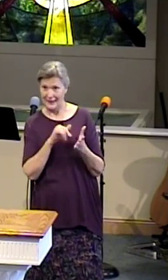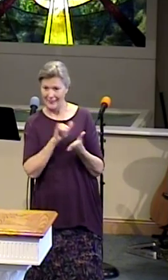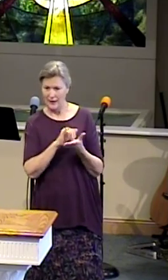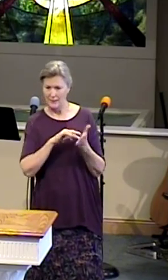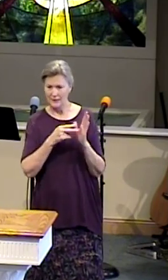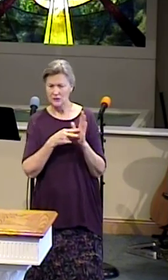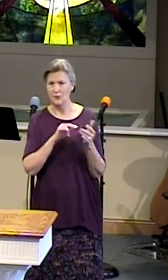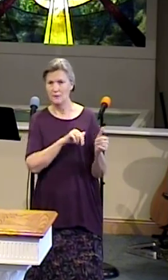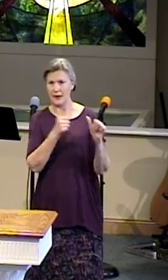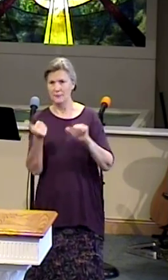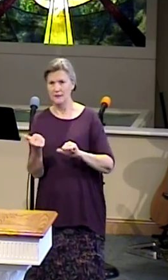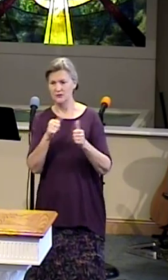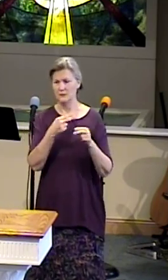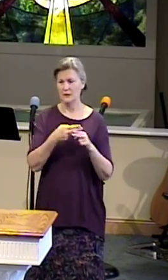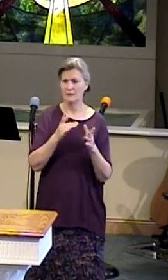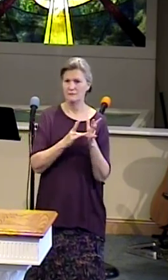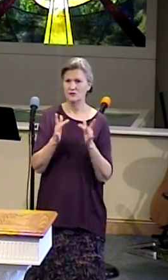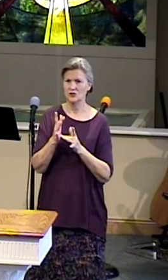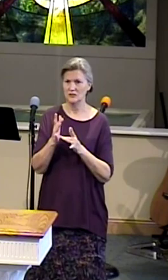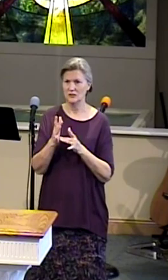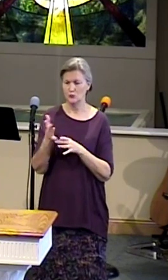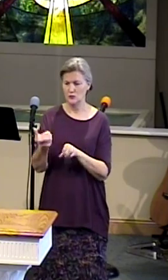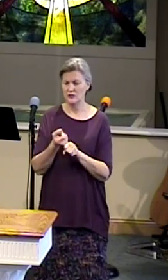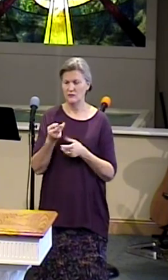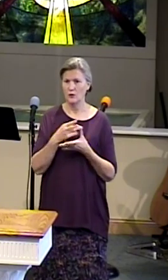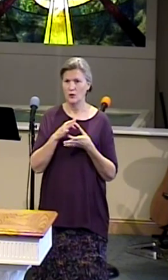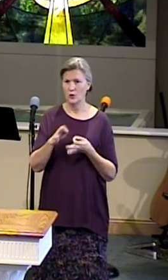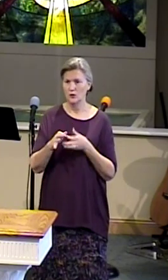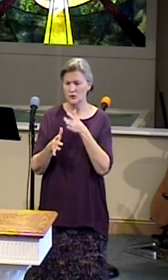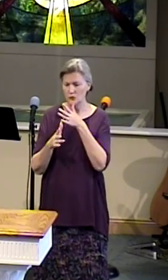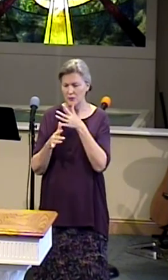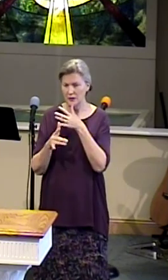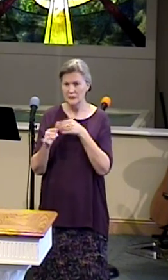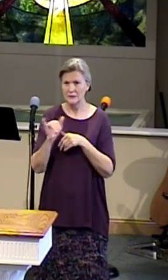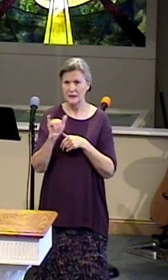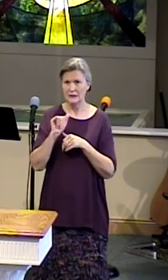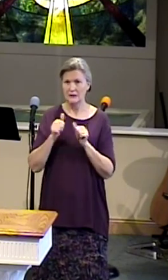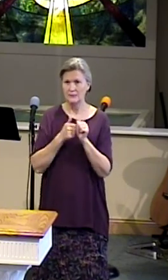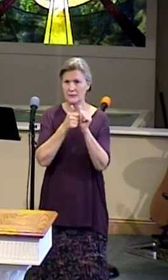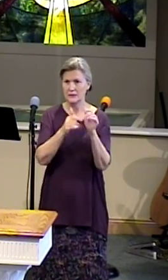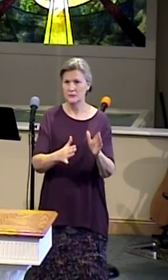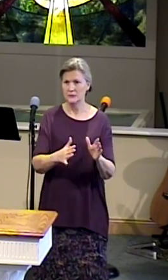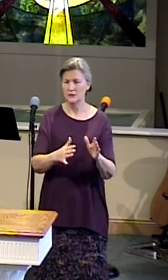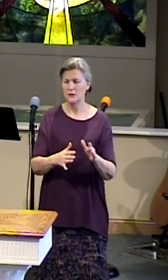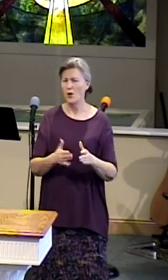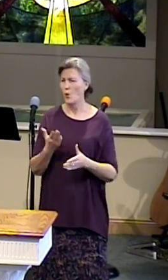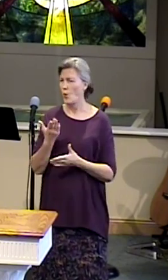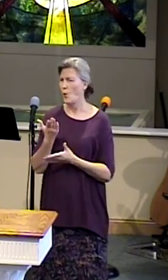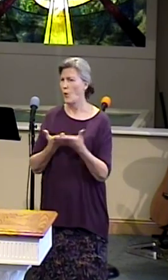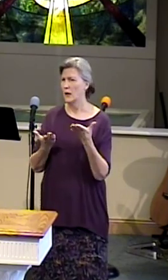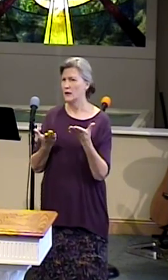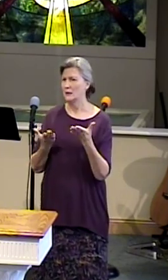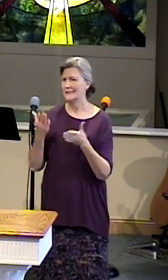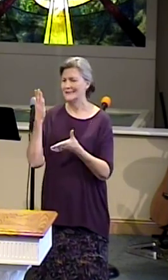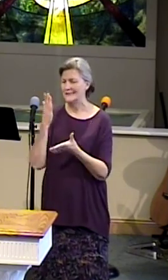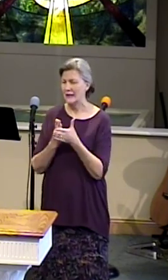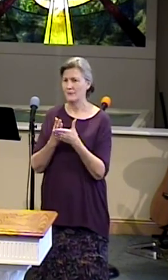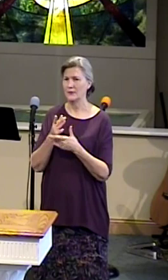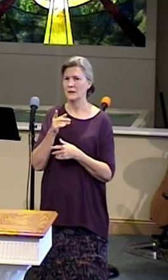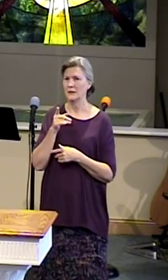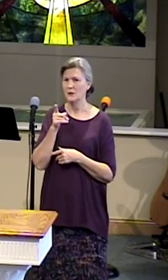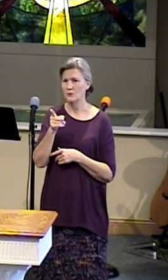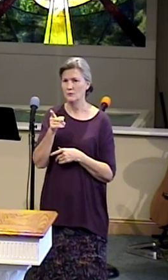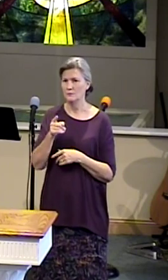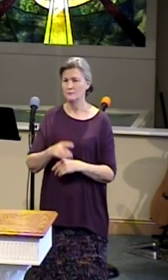name and receiving the Holy Ghost, speaking in tongues like the apostles did. What's stopping me? What's stopping